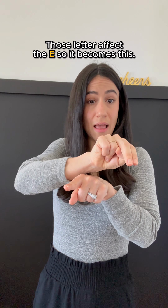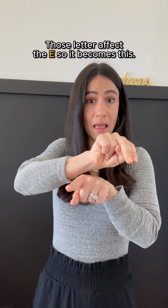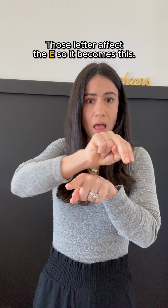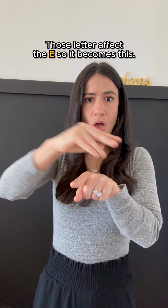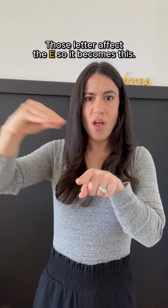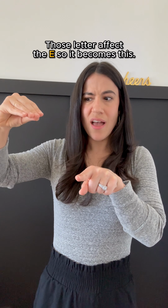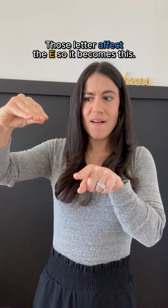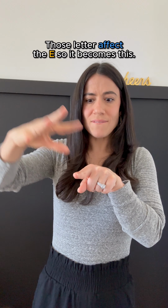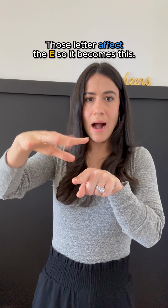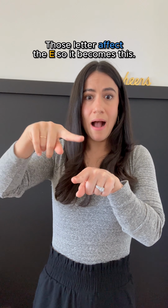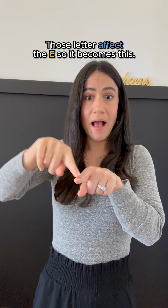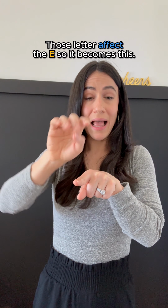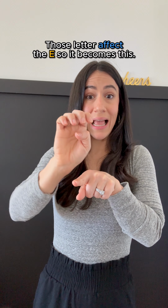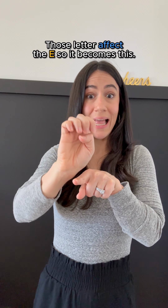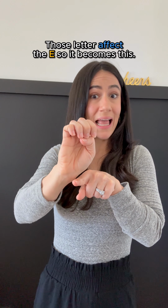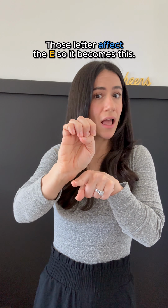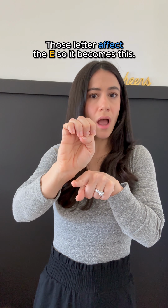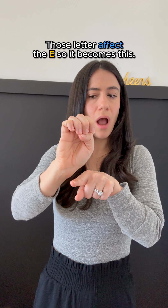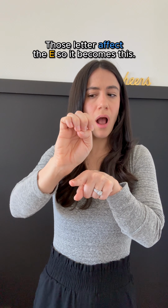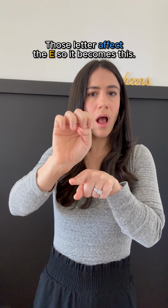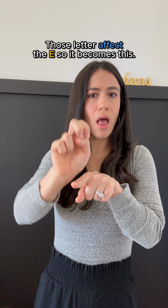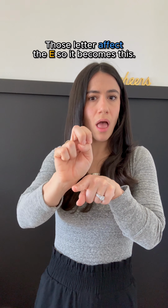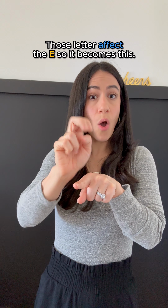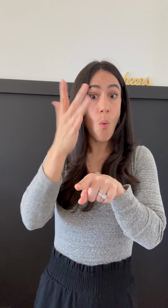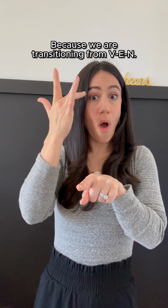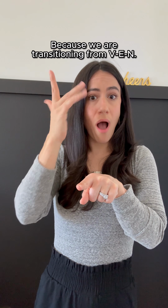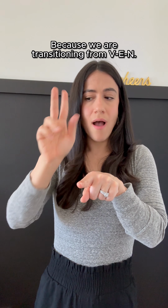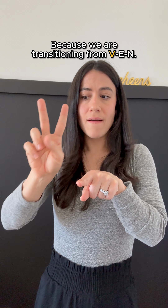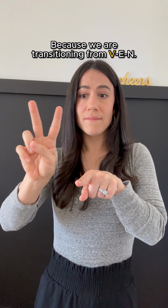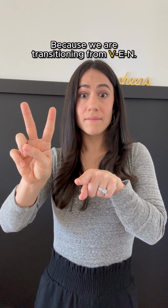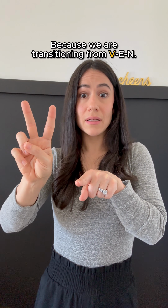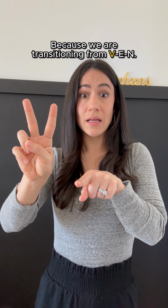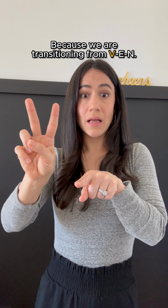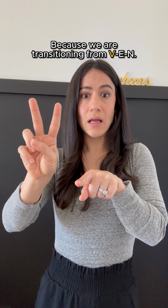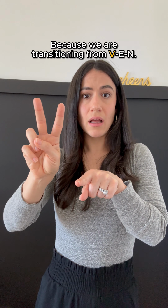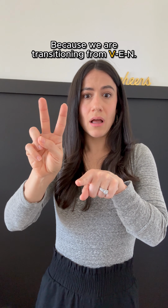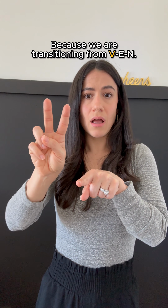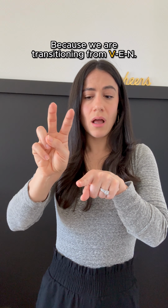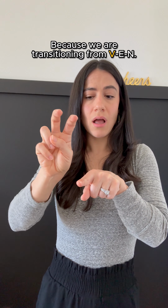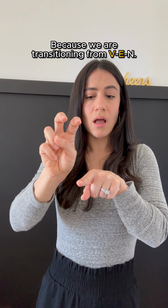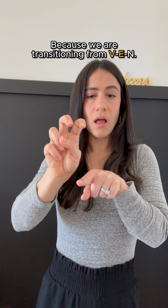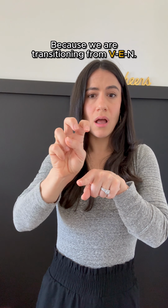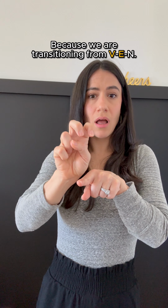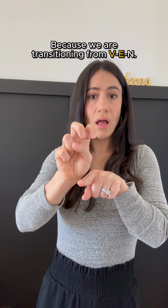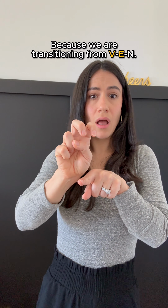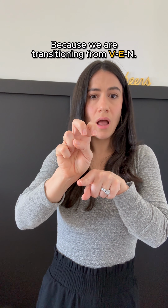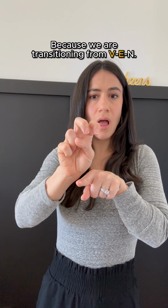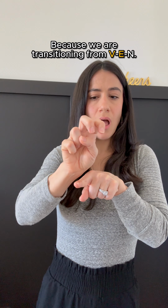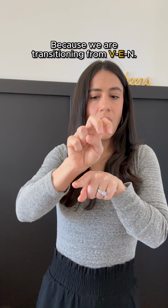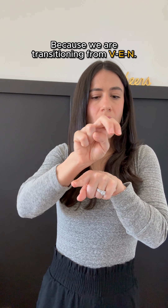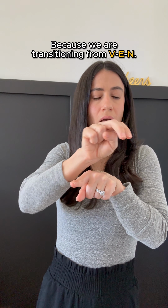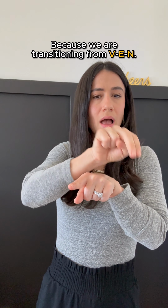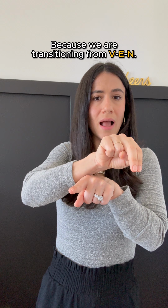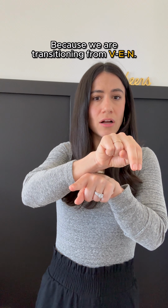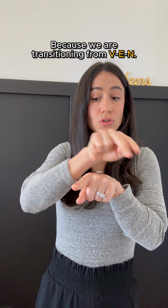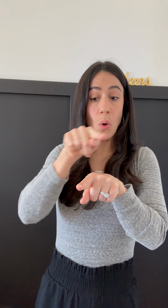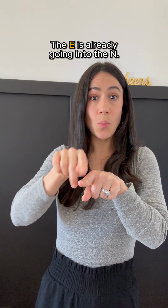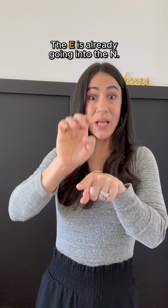affect the E, so it becomes this, because we are transitioning from V to E to N. The E